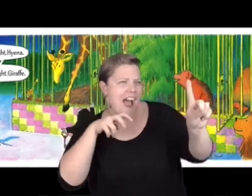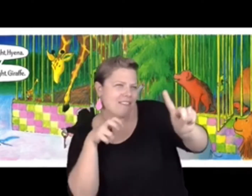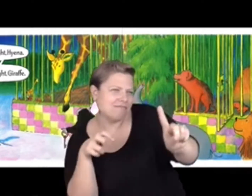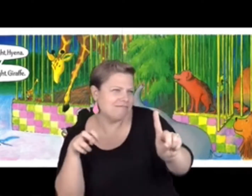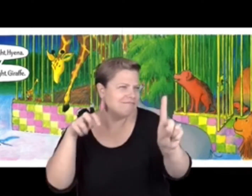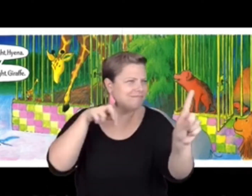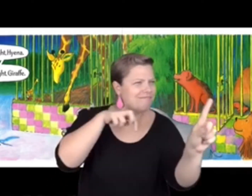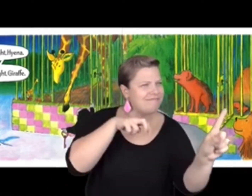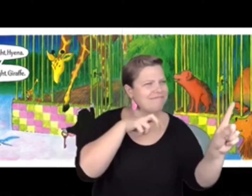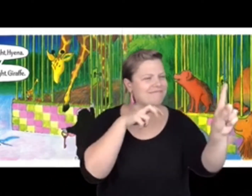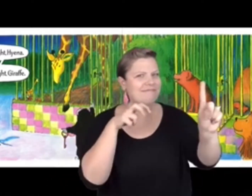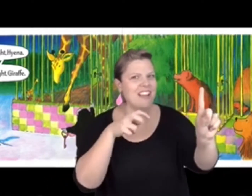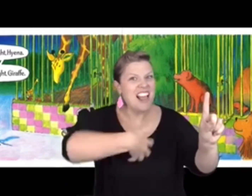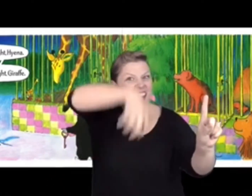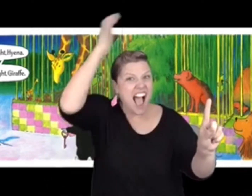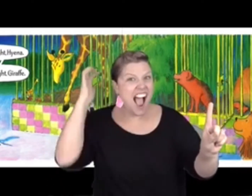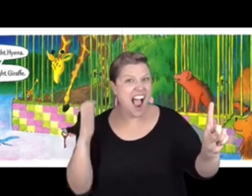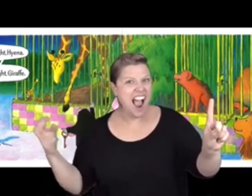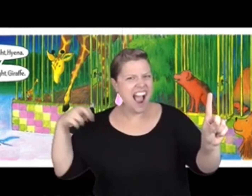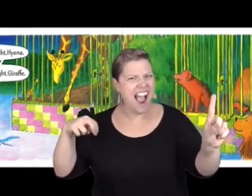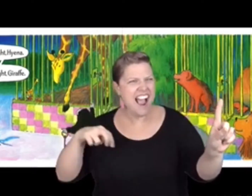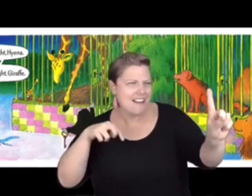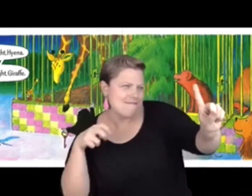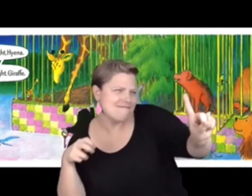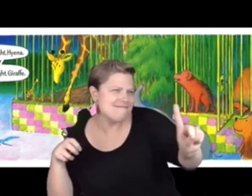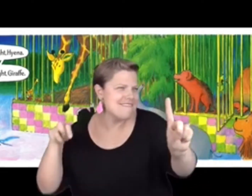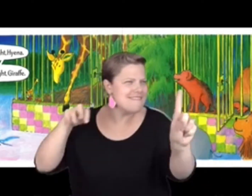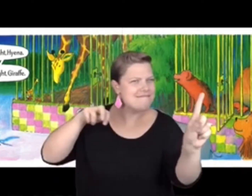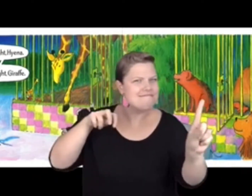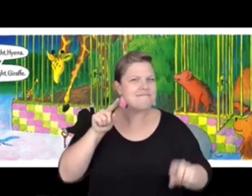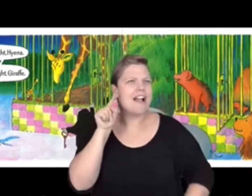comes the elephant, and then the lion.